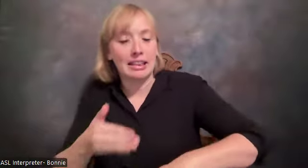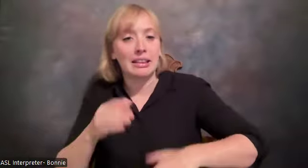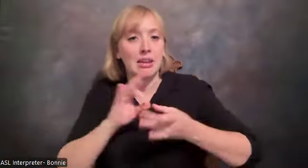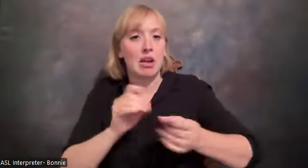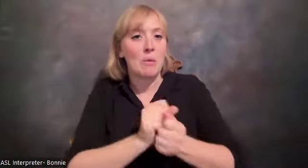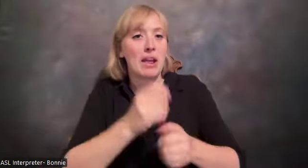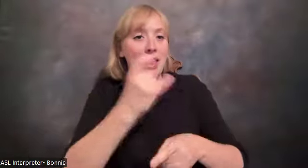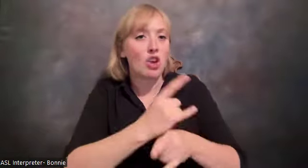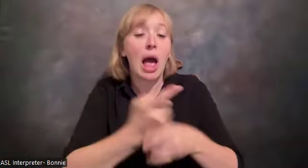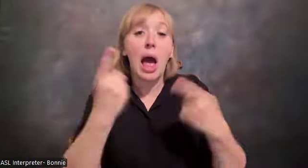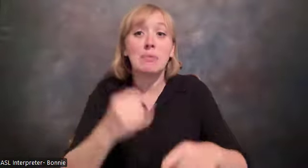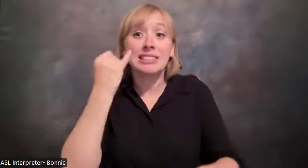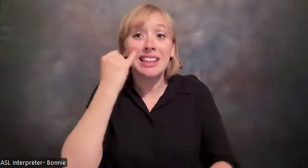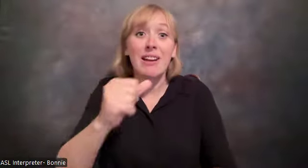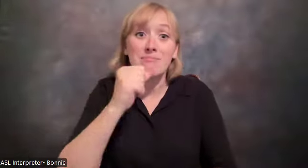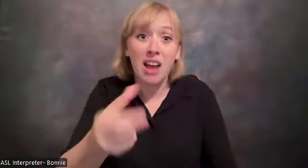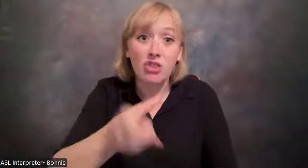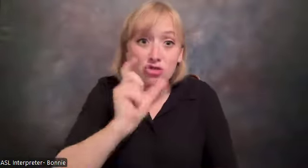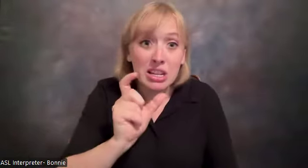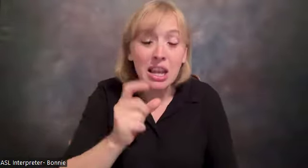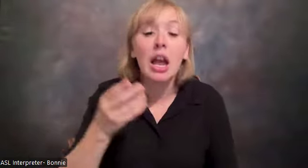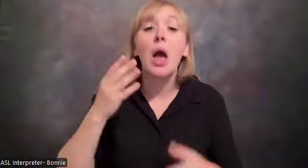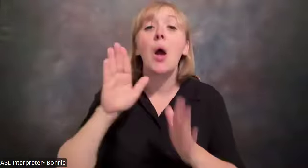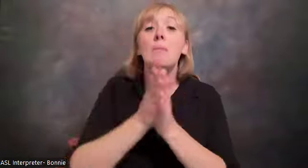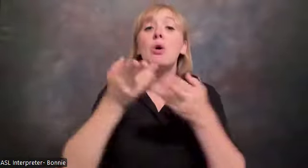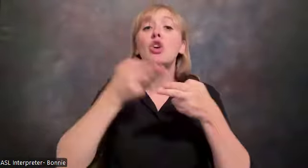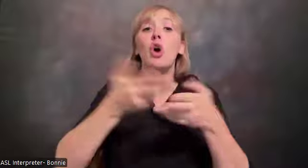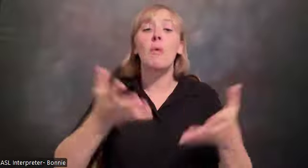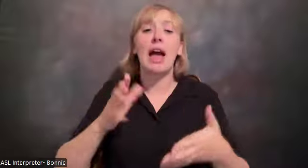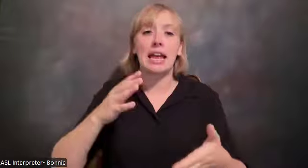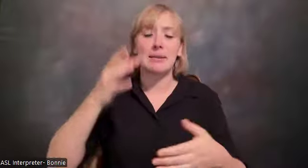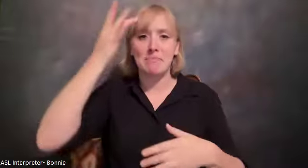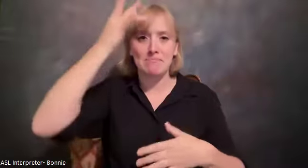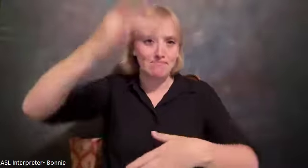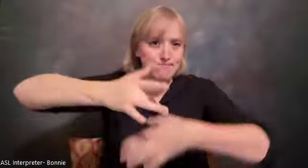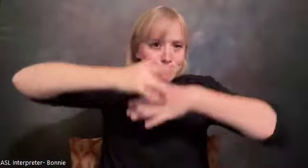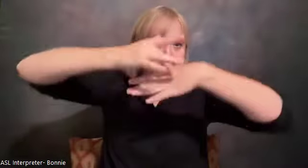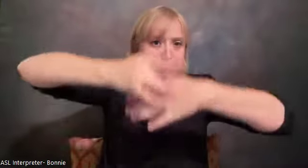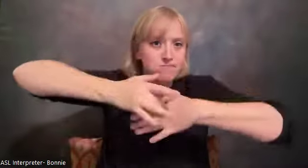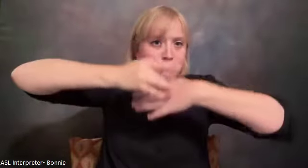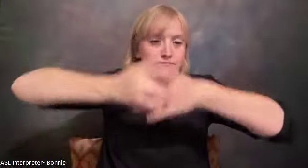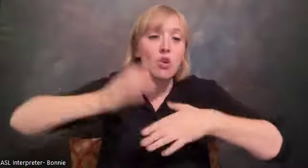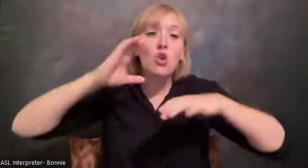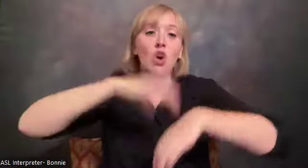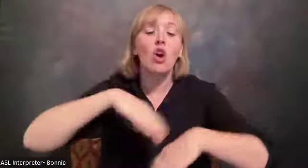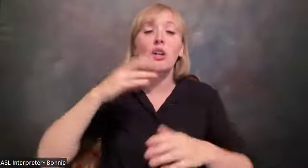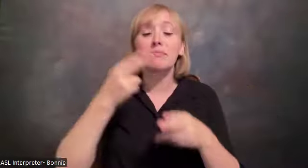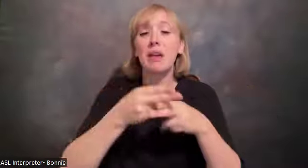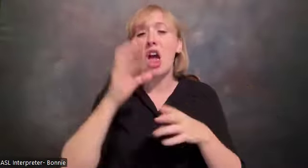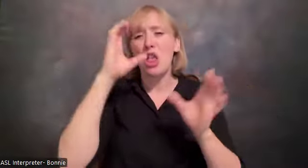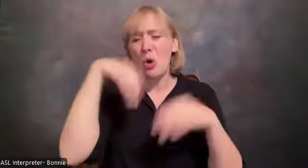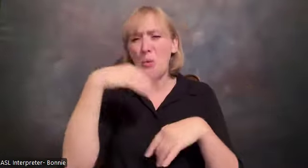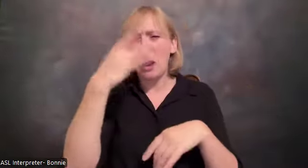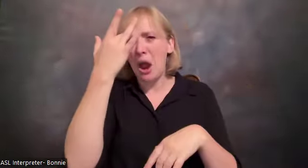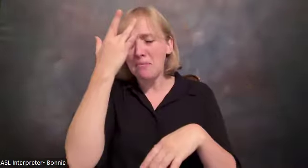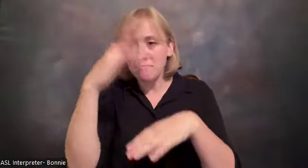when I'm not drinking. Our book calls it the mental obsession. They also refer to it as the strange mental blank spot, and they drive